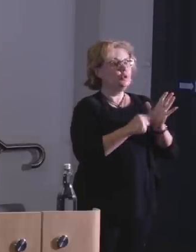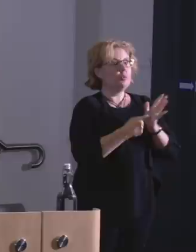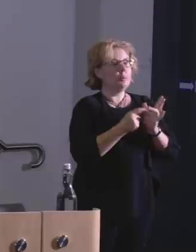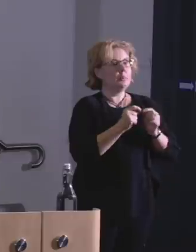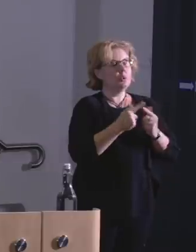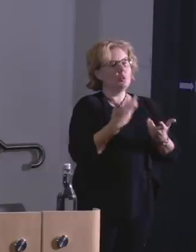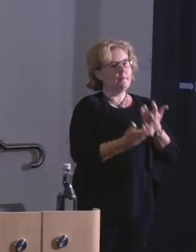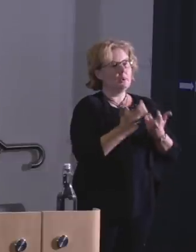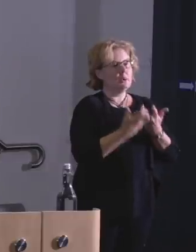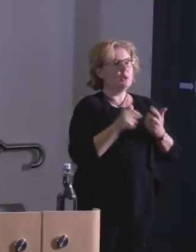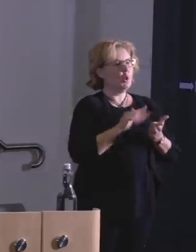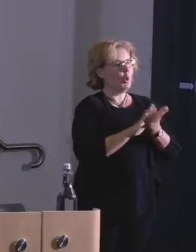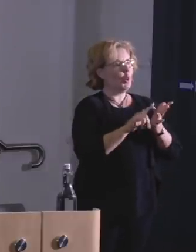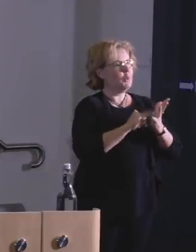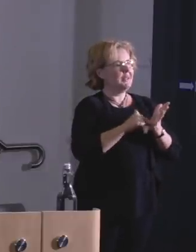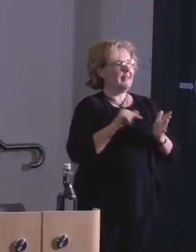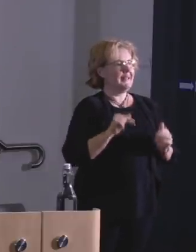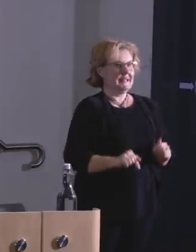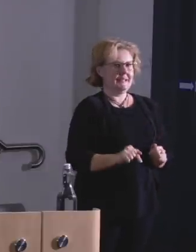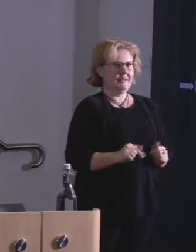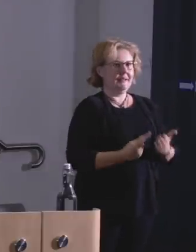hosting this event.